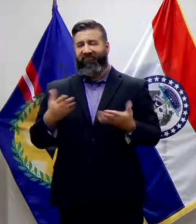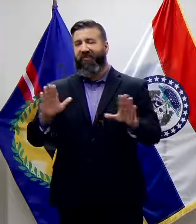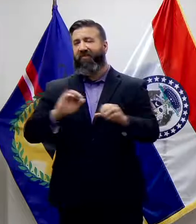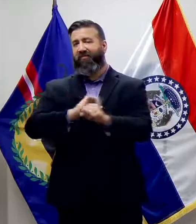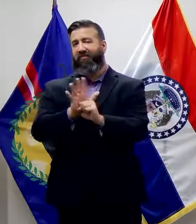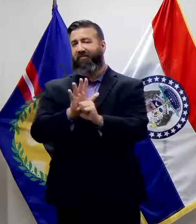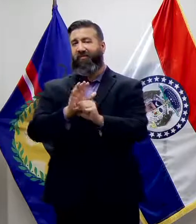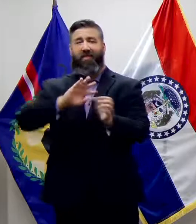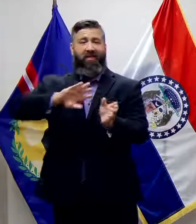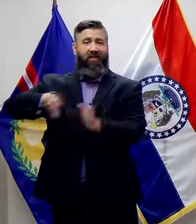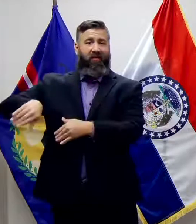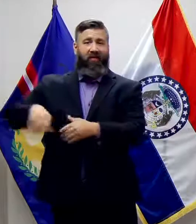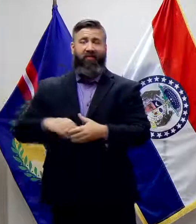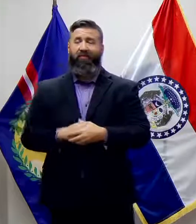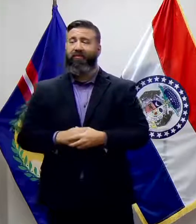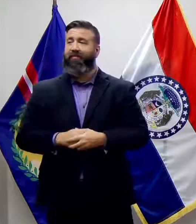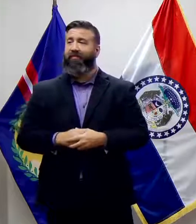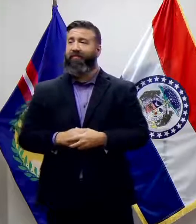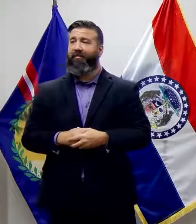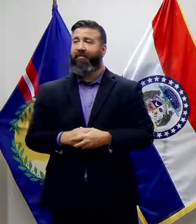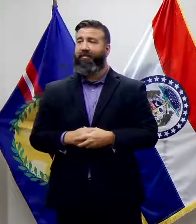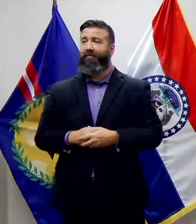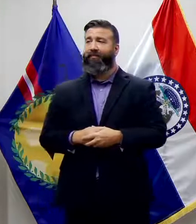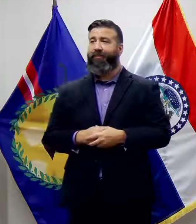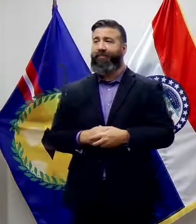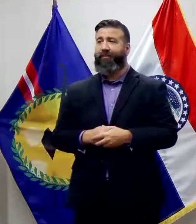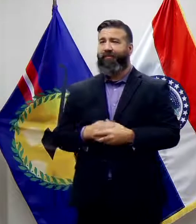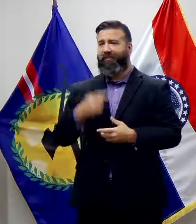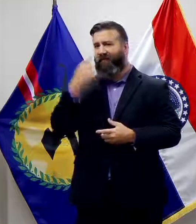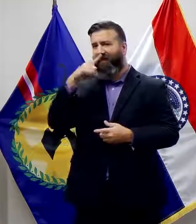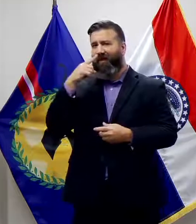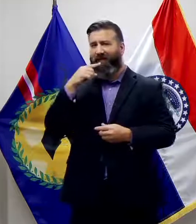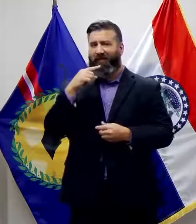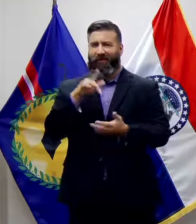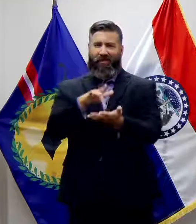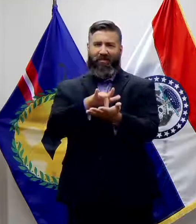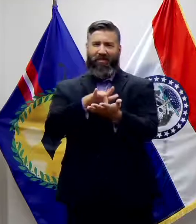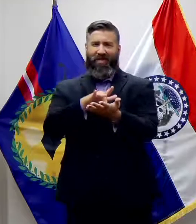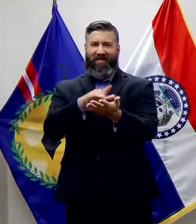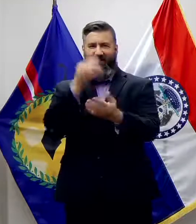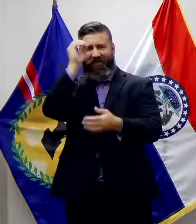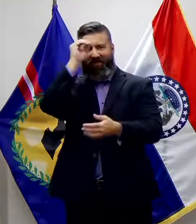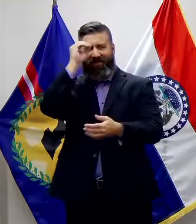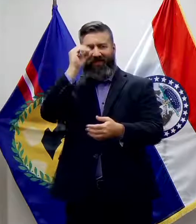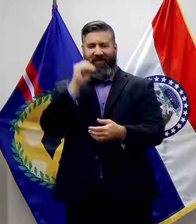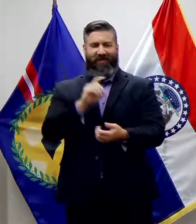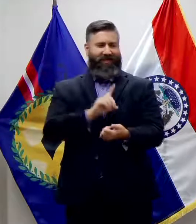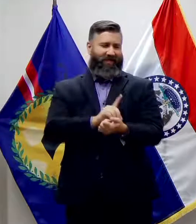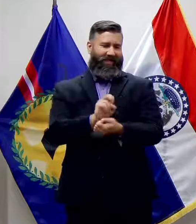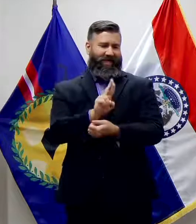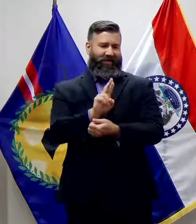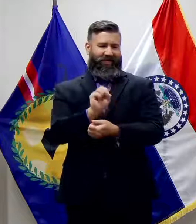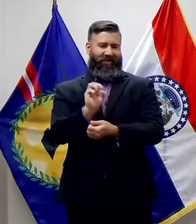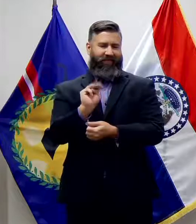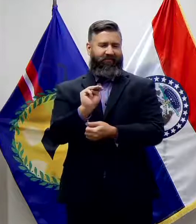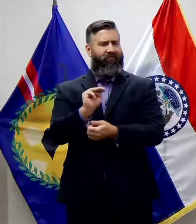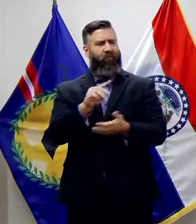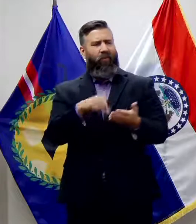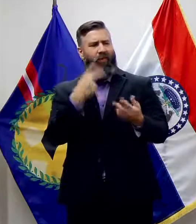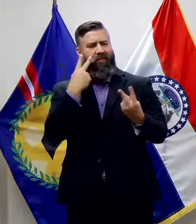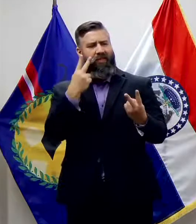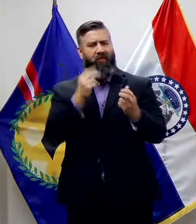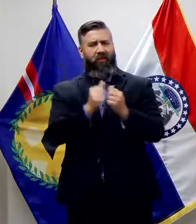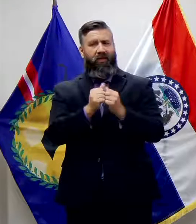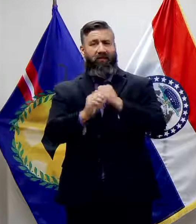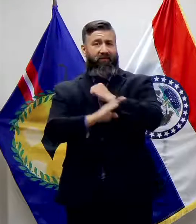with it. And put your medical hat on for me now. Your doctor's hat. What do you see with the